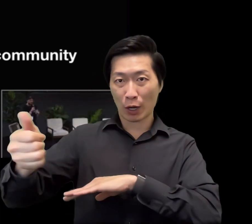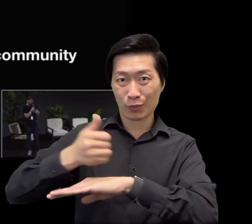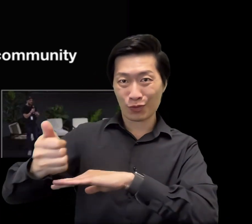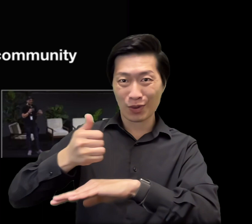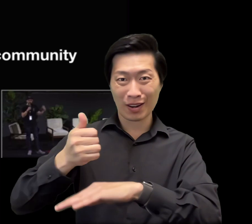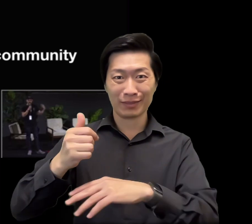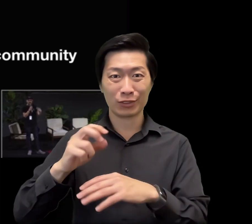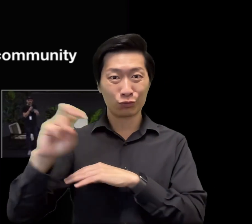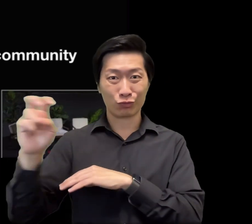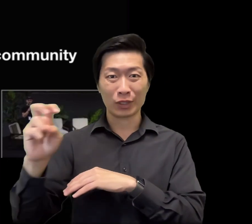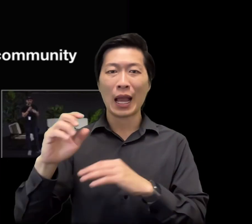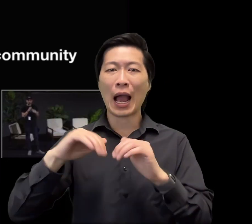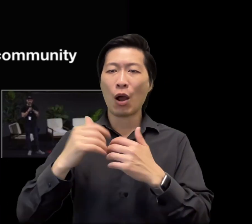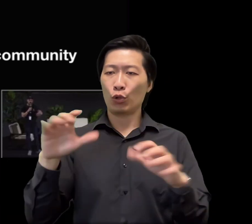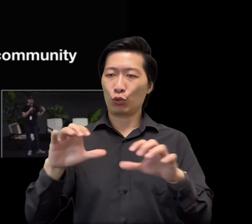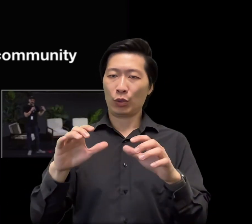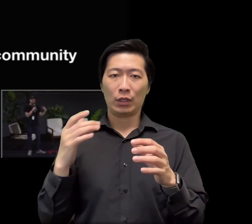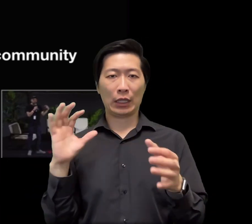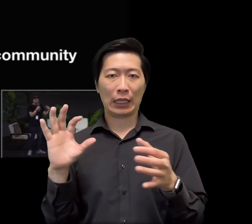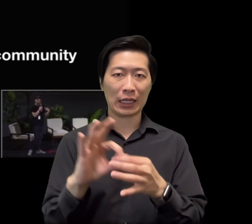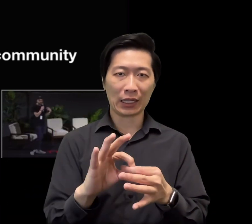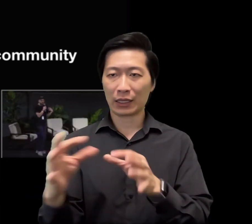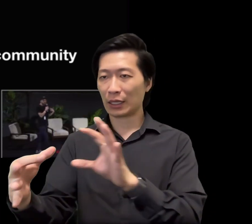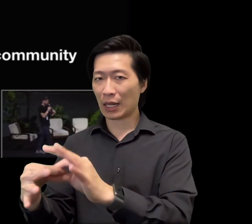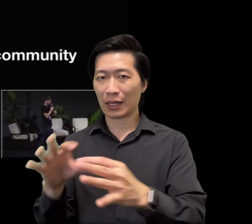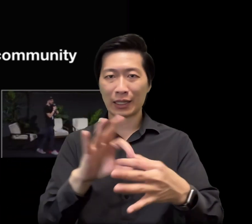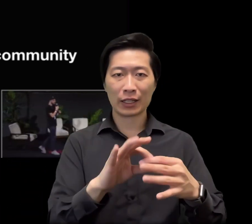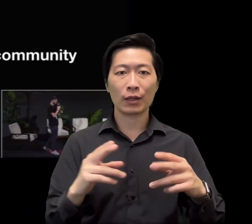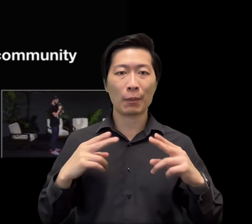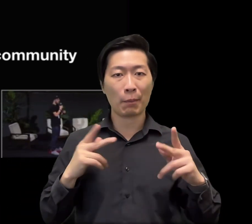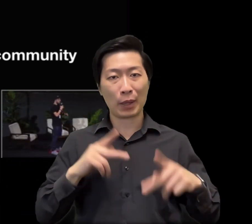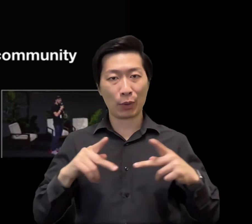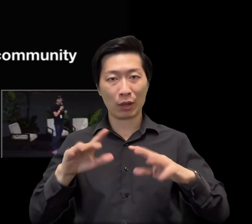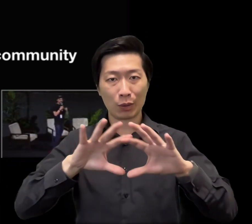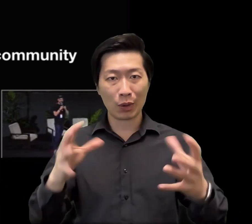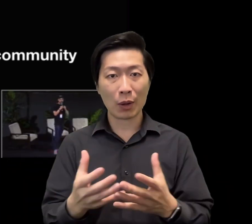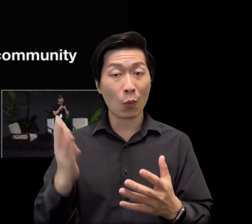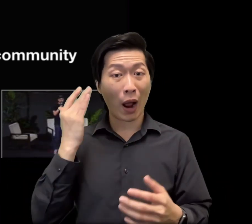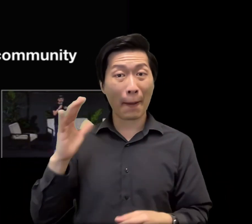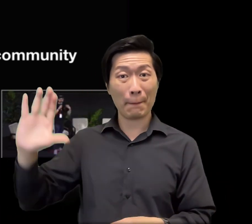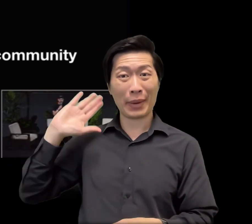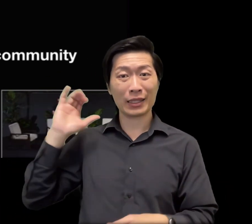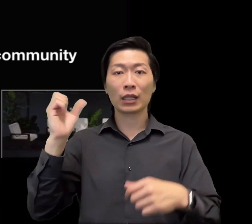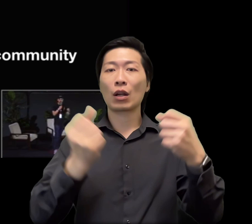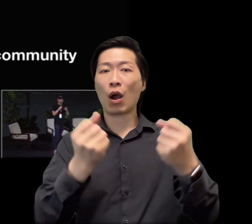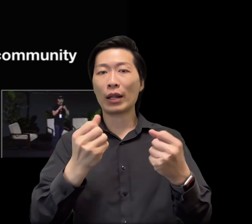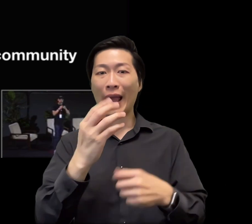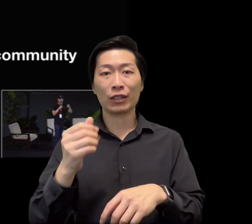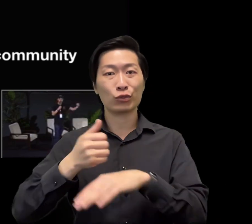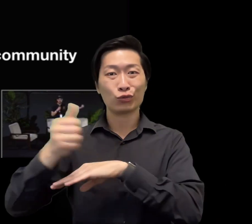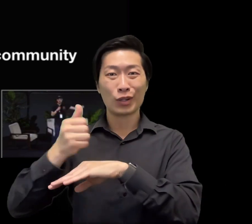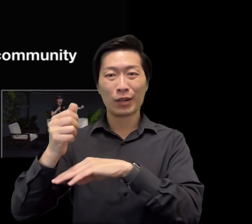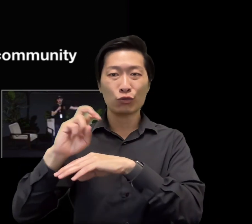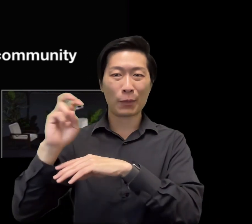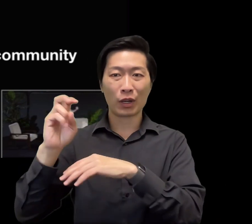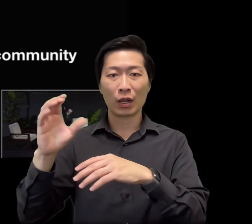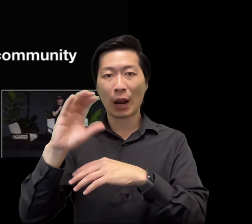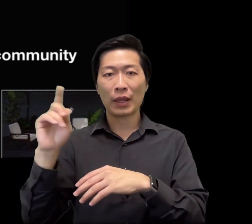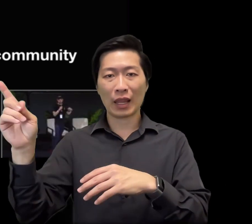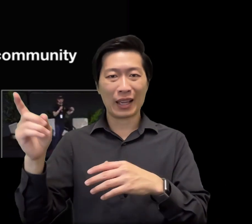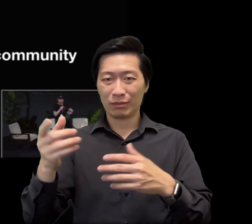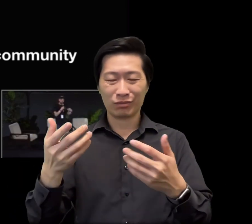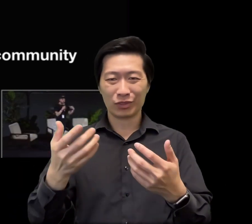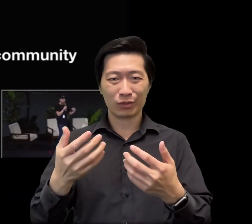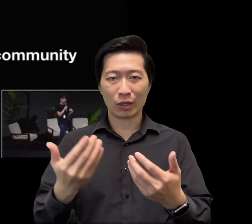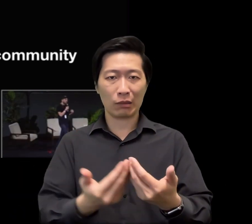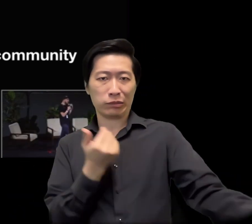we do it in a way that connects humans and actually brings us together? Because in the past, cars and transportation companies have torn us apart with the way they